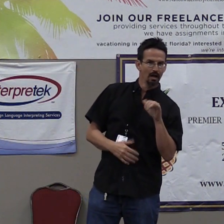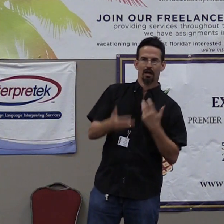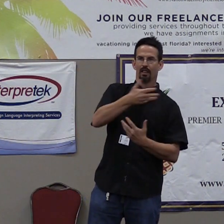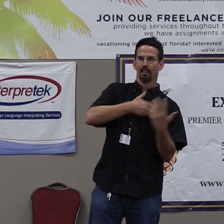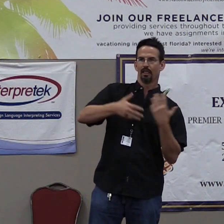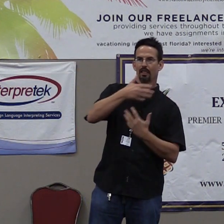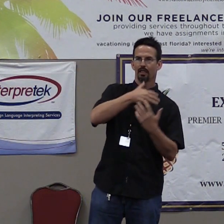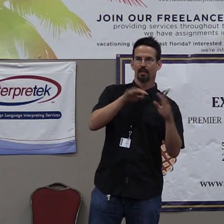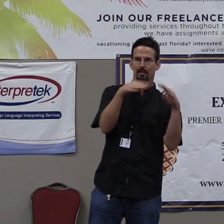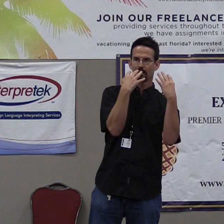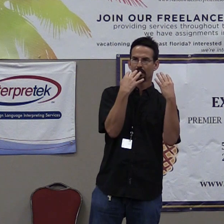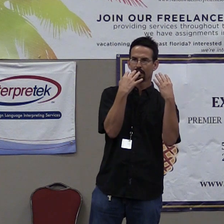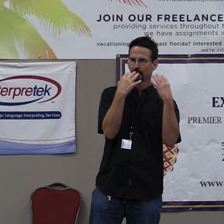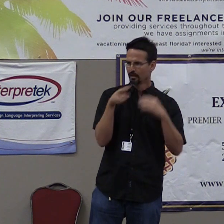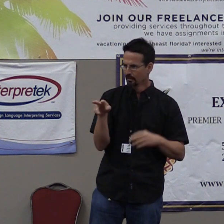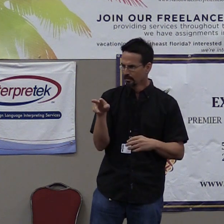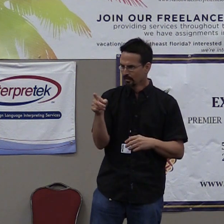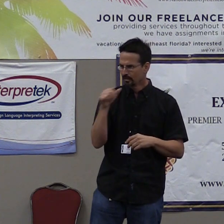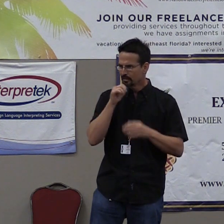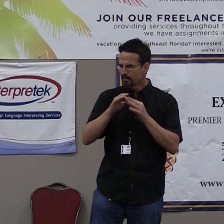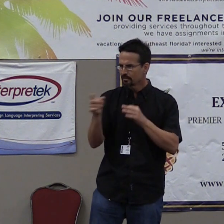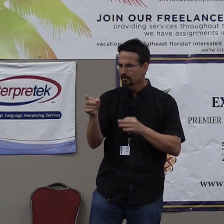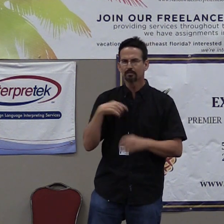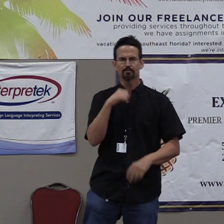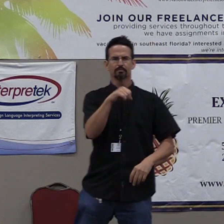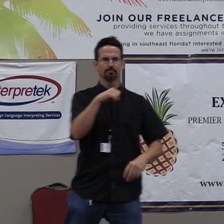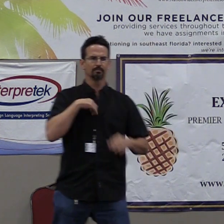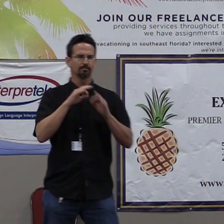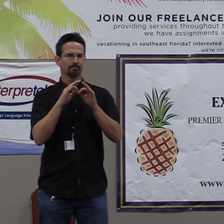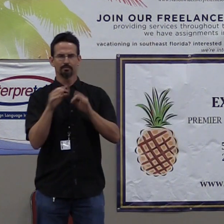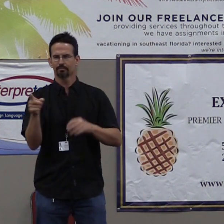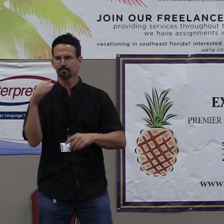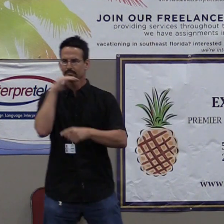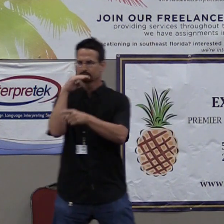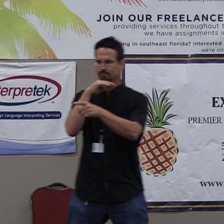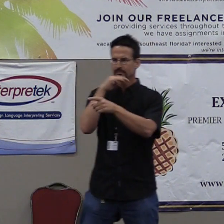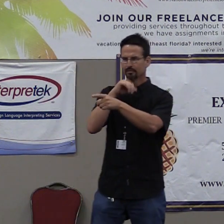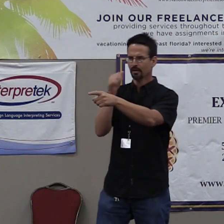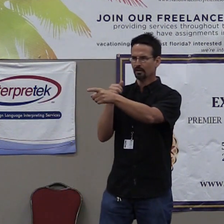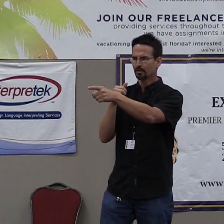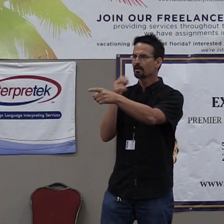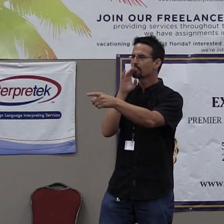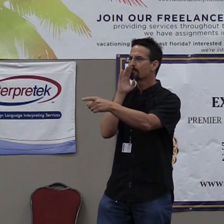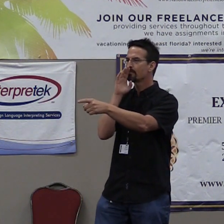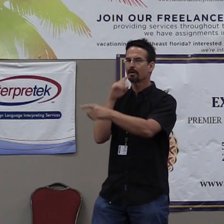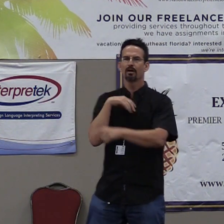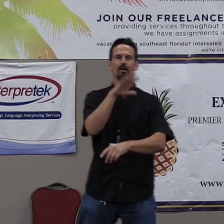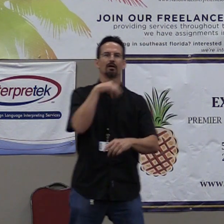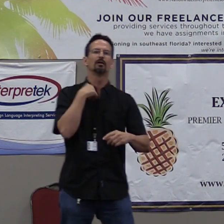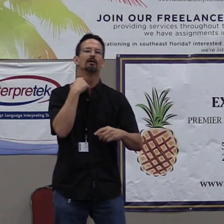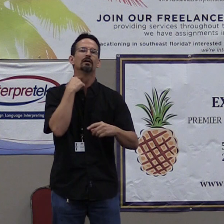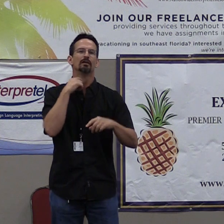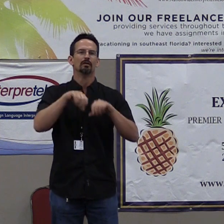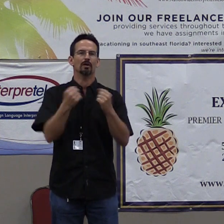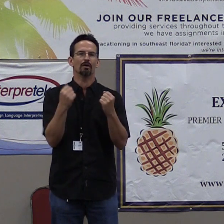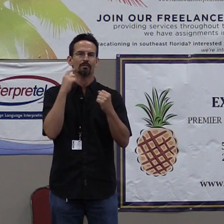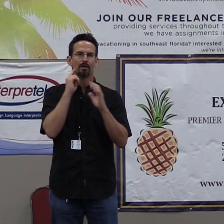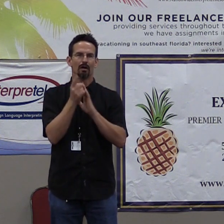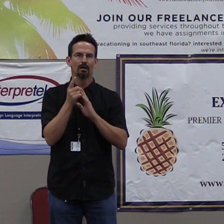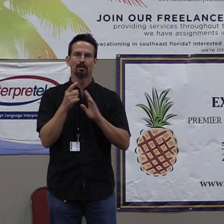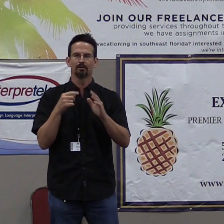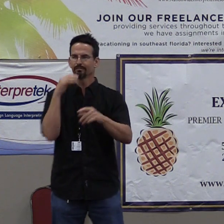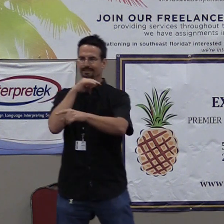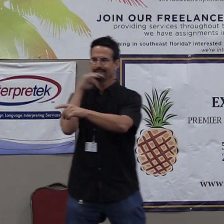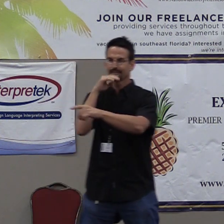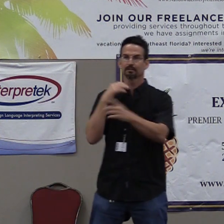show up and be like, oh, this is how they do this. And people will say, you're an interpreter, and they'll say, no, you're not, I'm lying, you're lying.